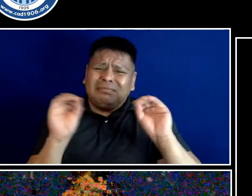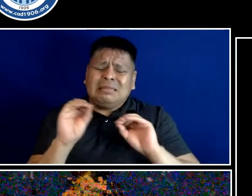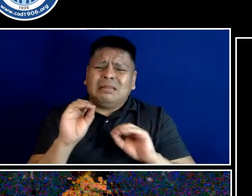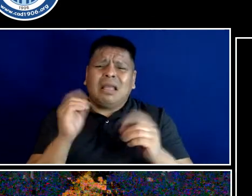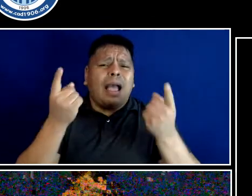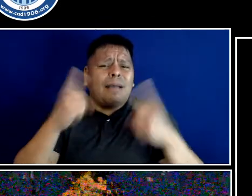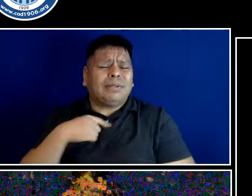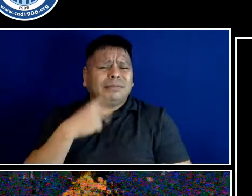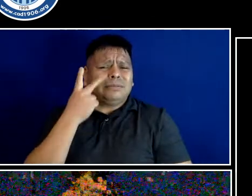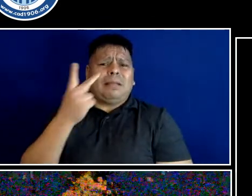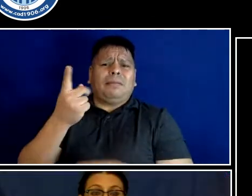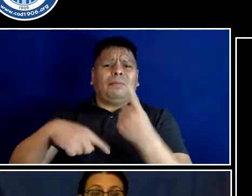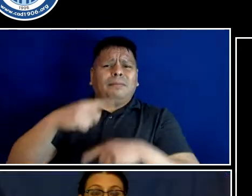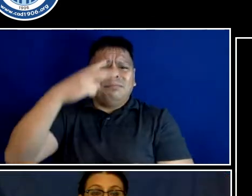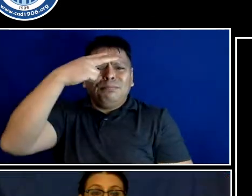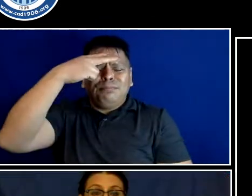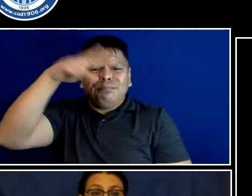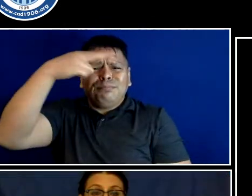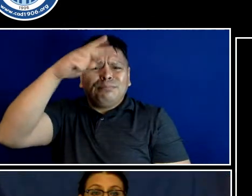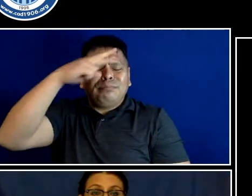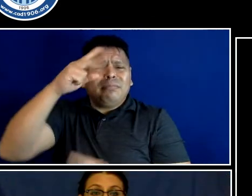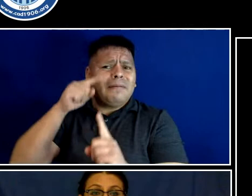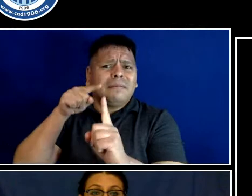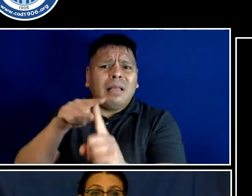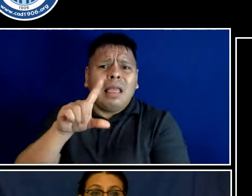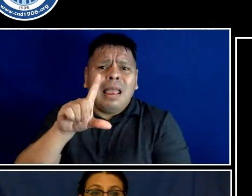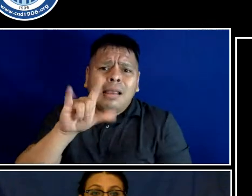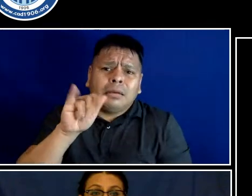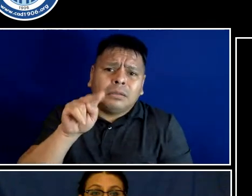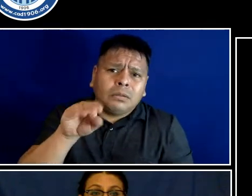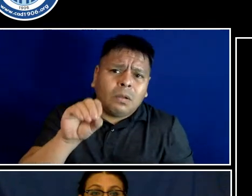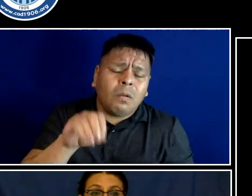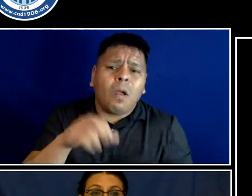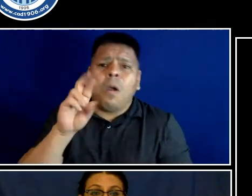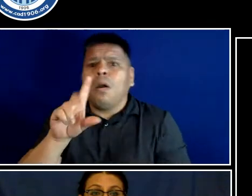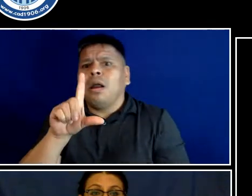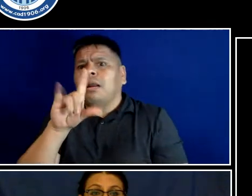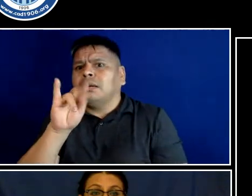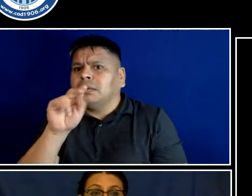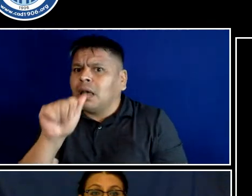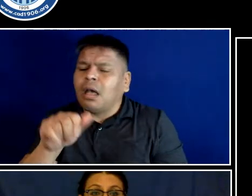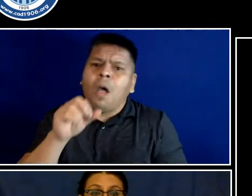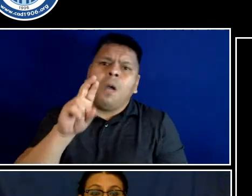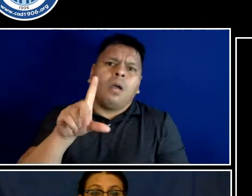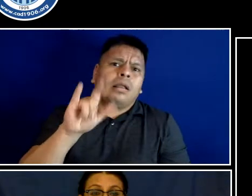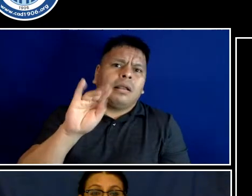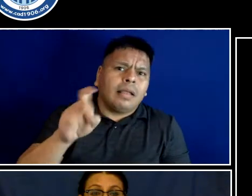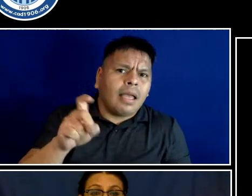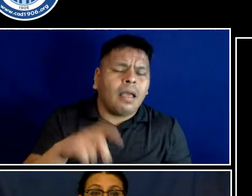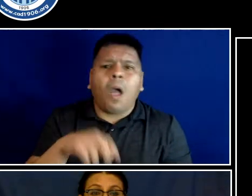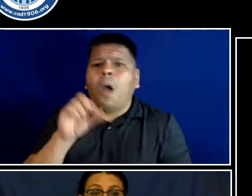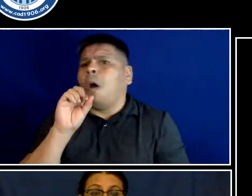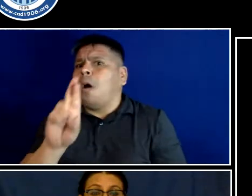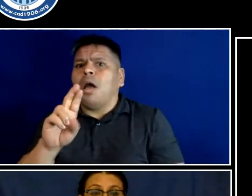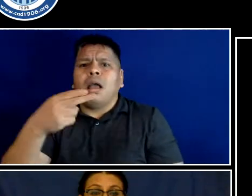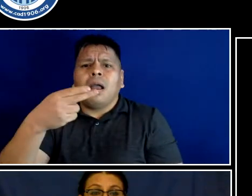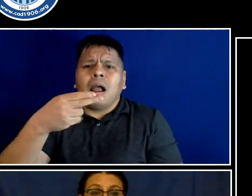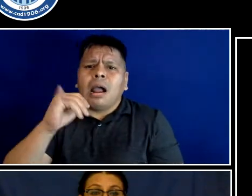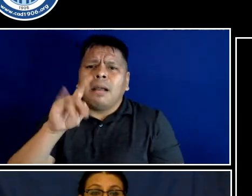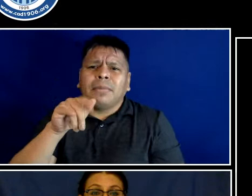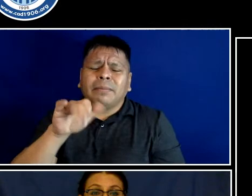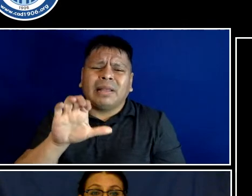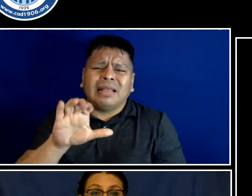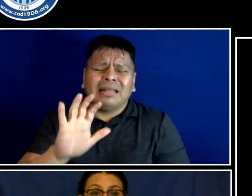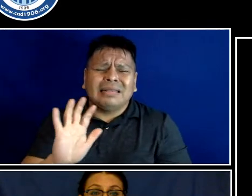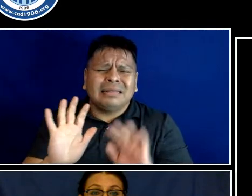does not connect in any way with any of the terms you're seeing on the screen right now. I've seen people use the sign Mexico or Mexican